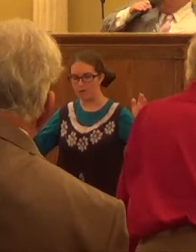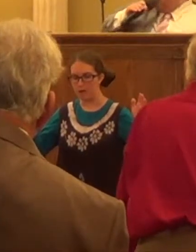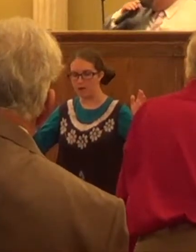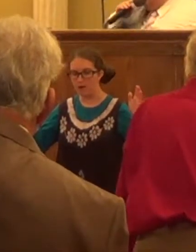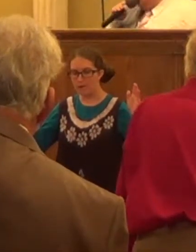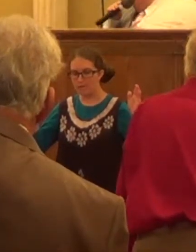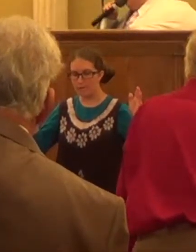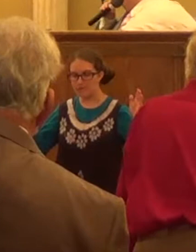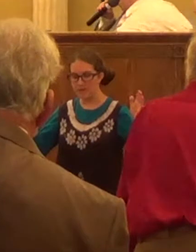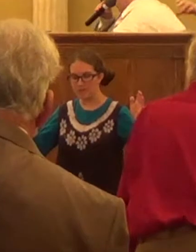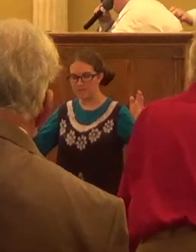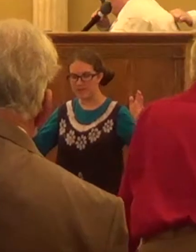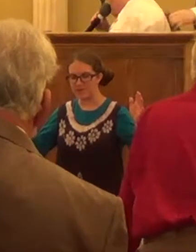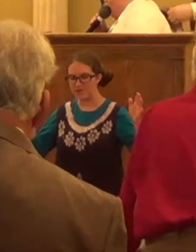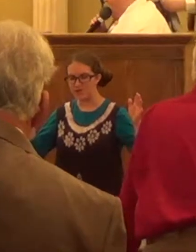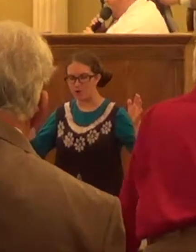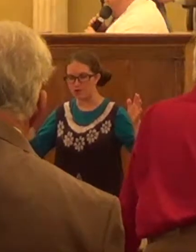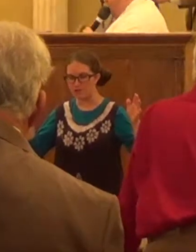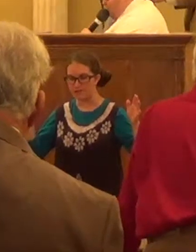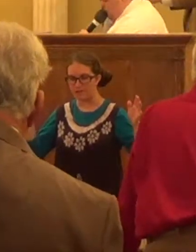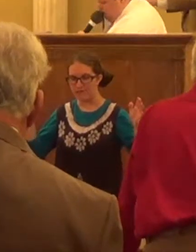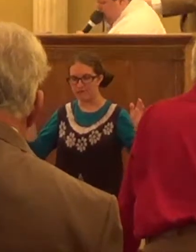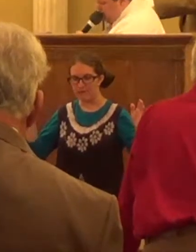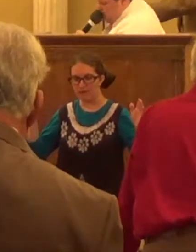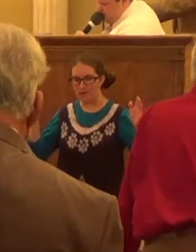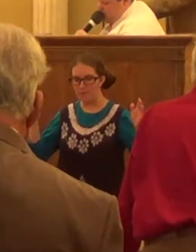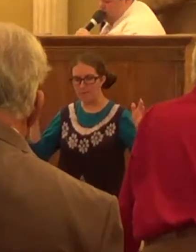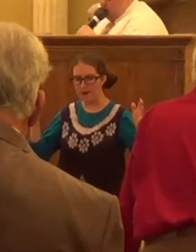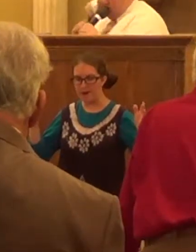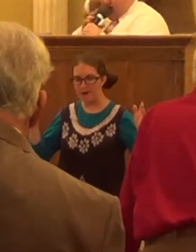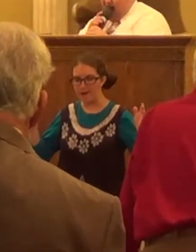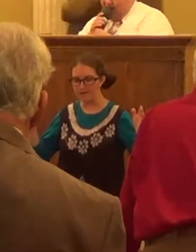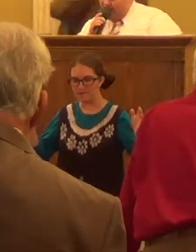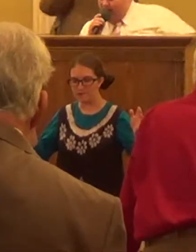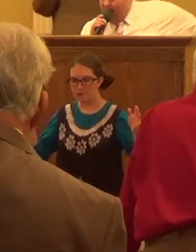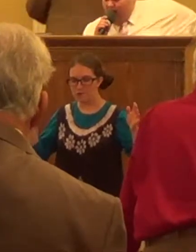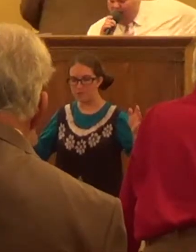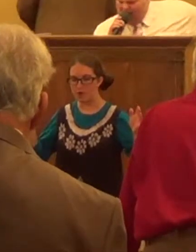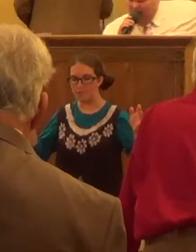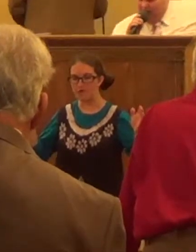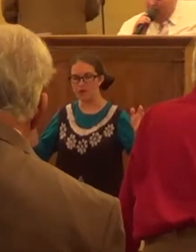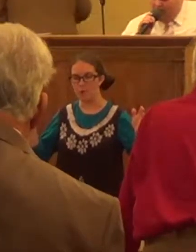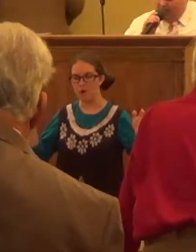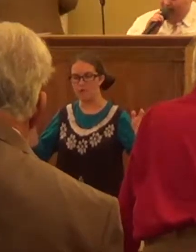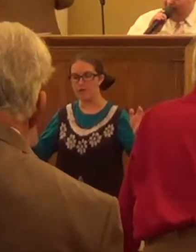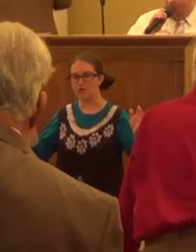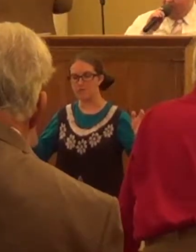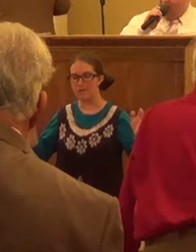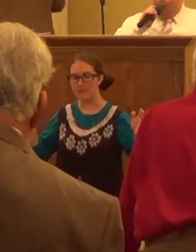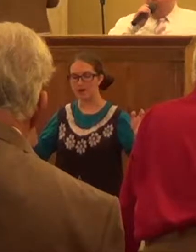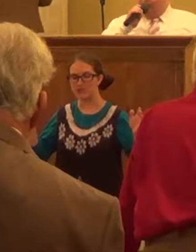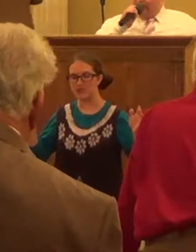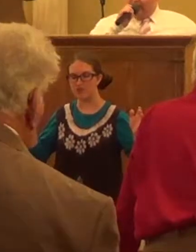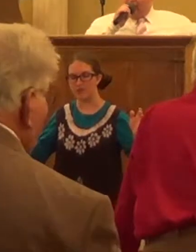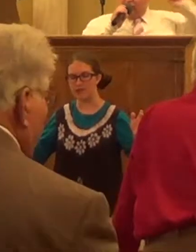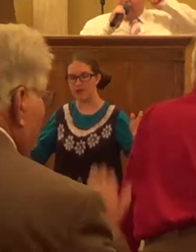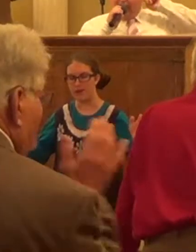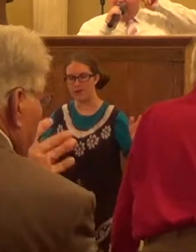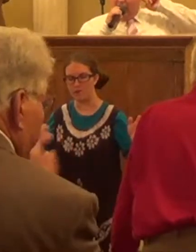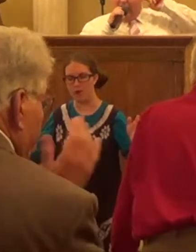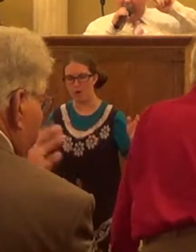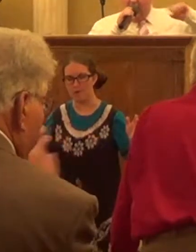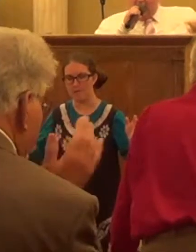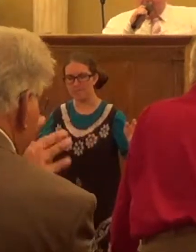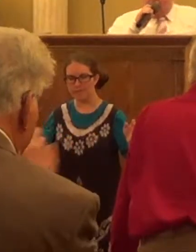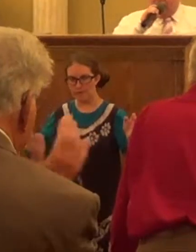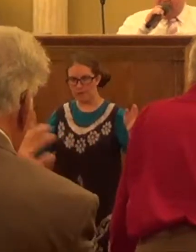fill you in this place right now. God, help us respond to the word tonight. Help us have an open mind, open heart, open ears right